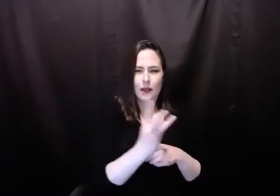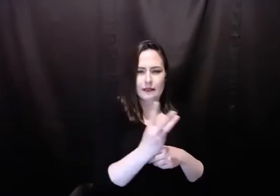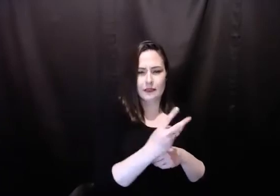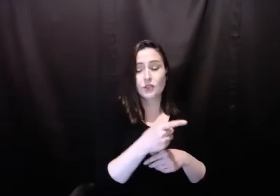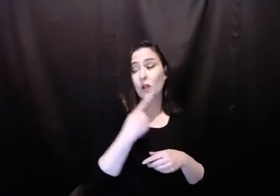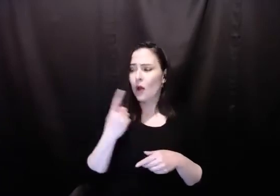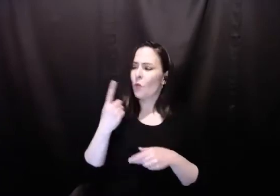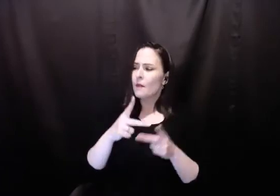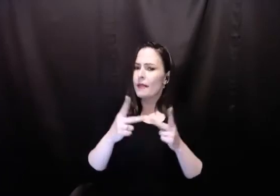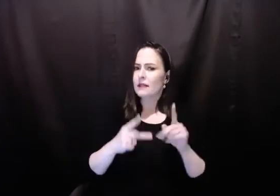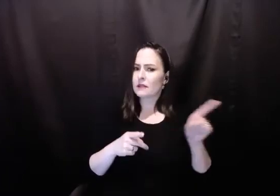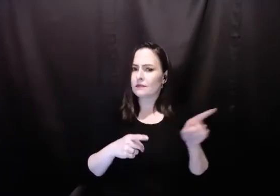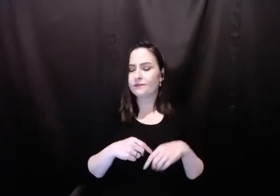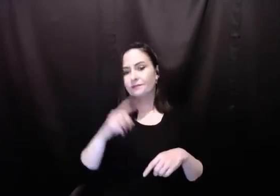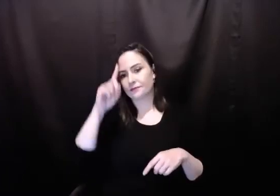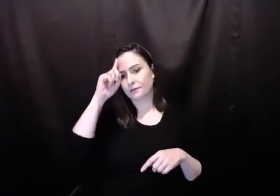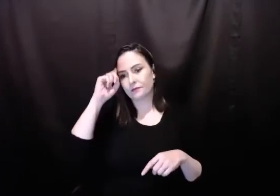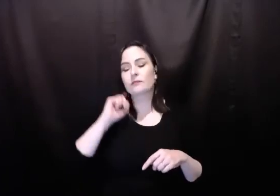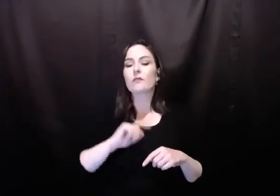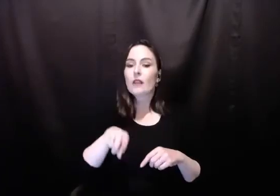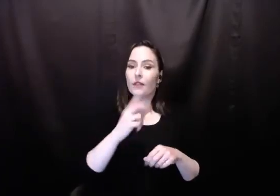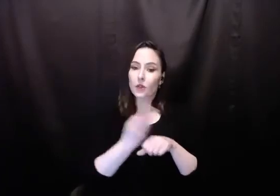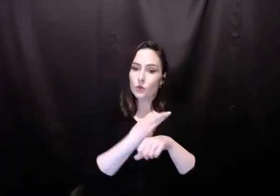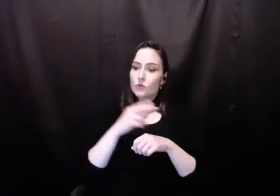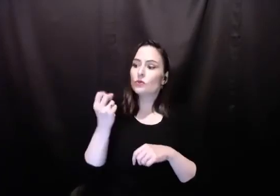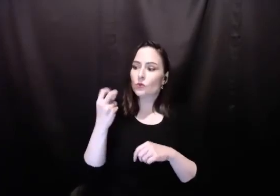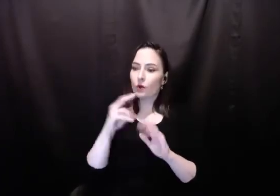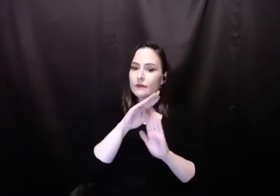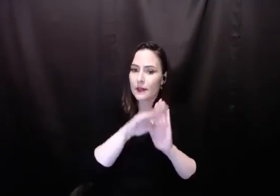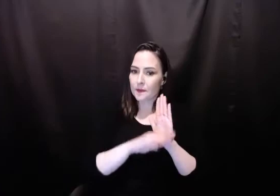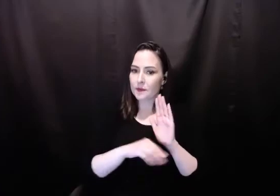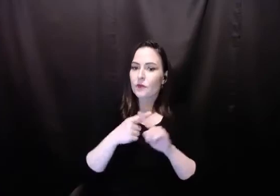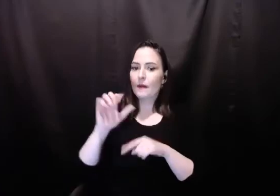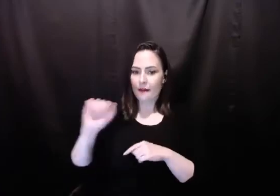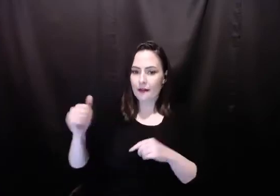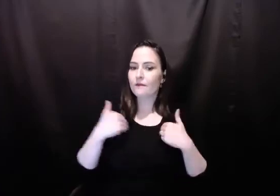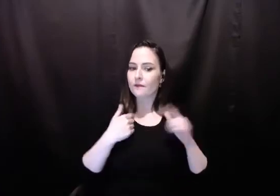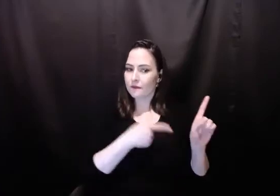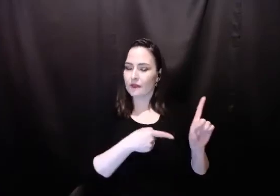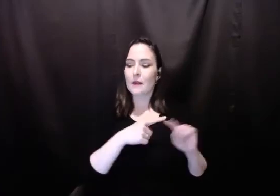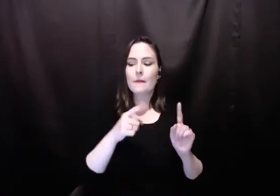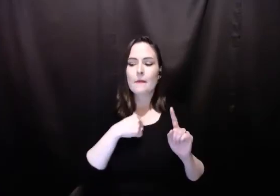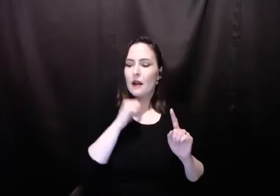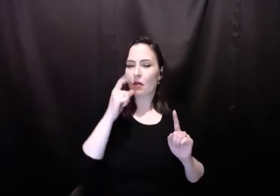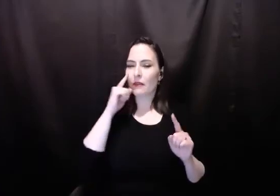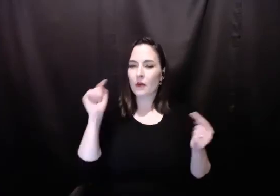and I don't think they're going to hurt him. Based on that, I presented it to this little 15-year-old kid, and he said to